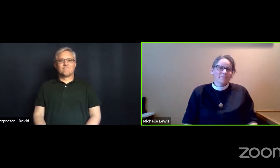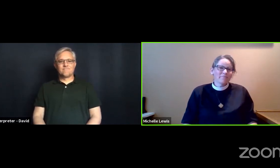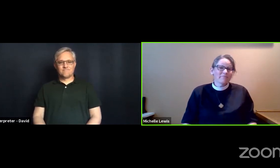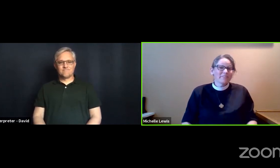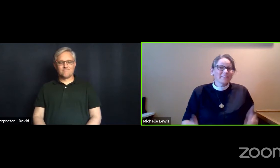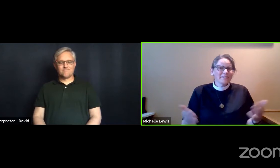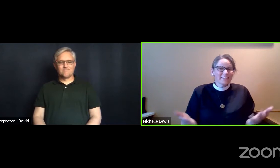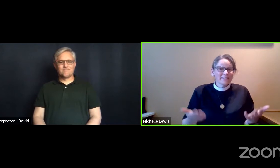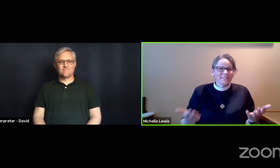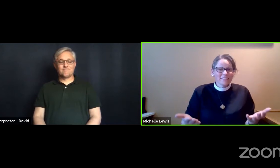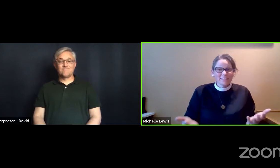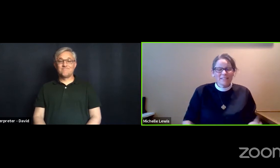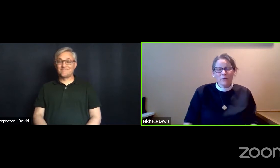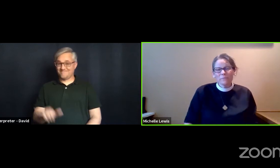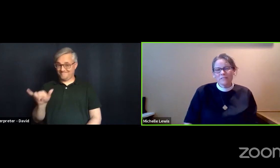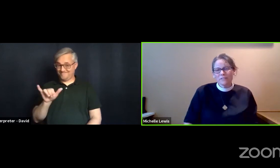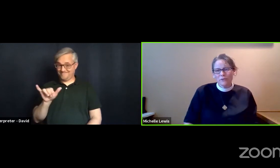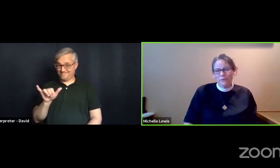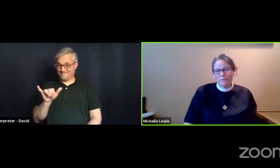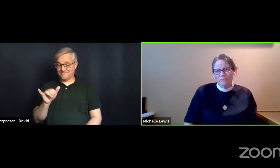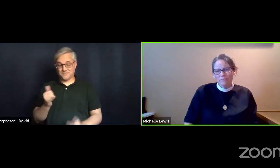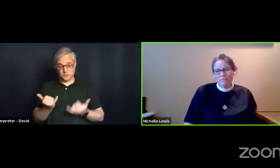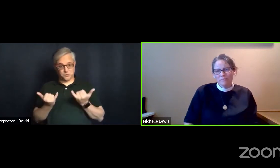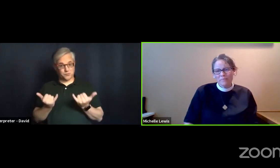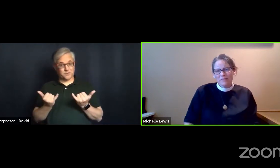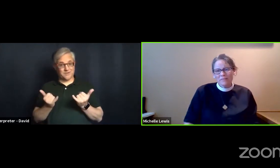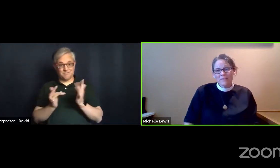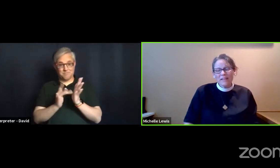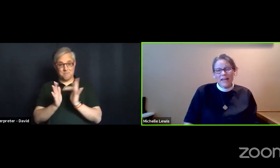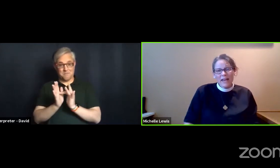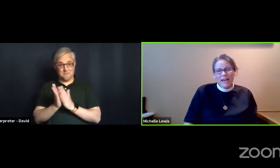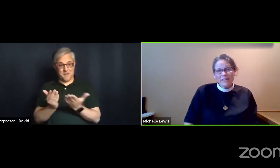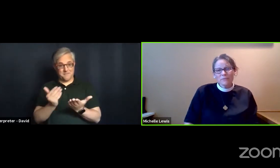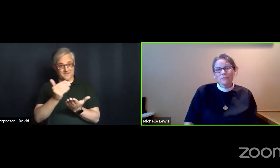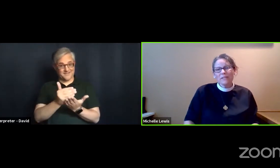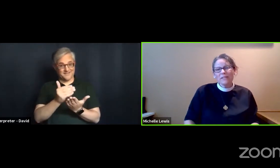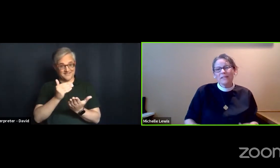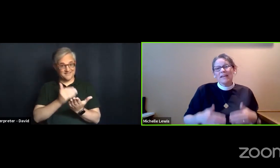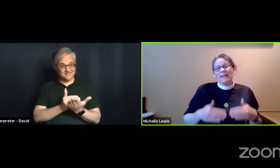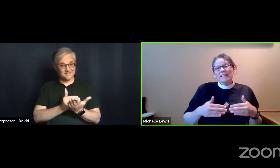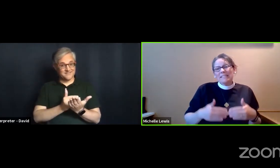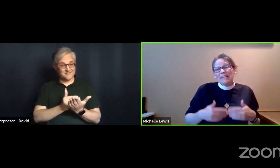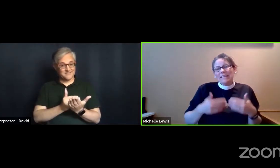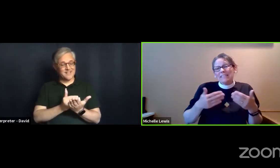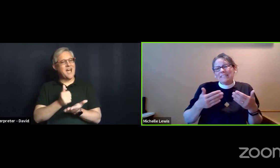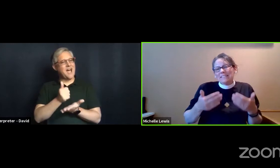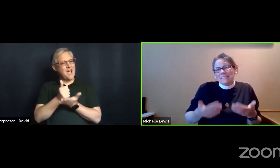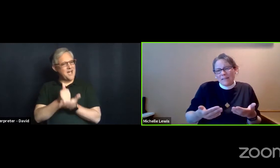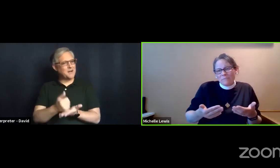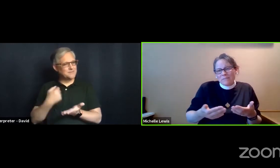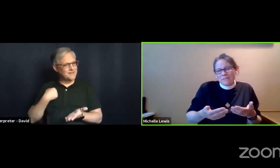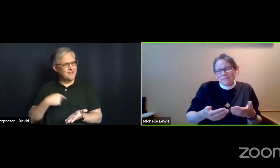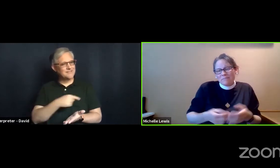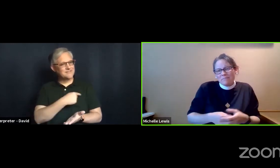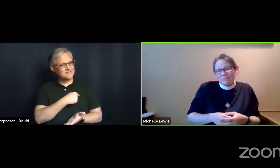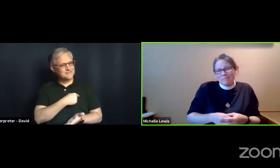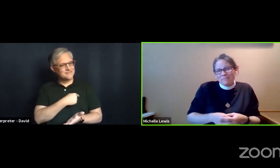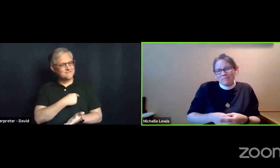And today's lesson helps us know that as we take these steps,